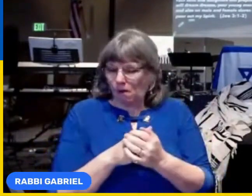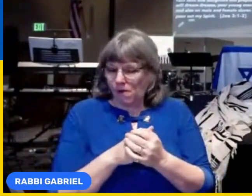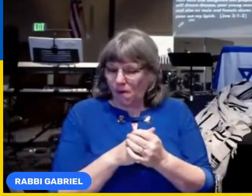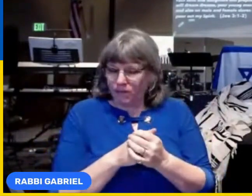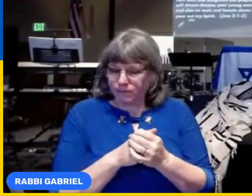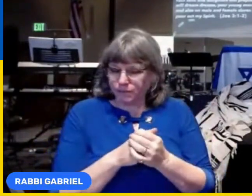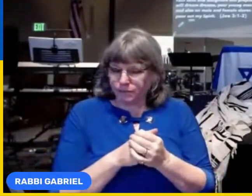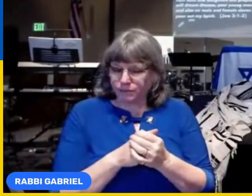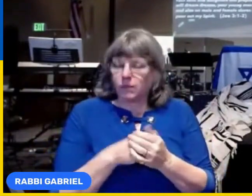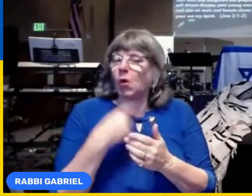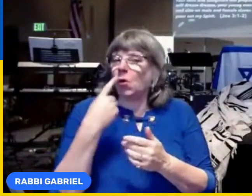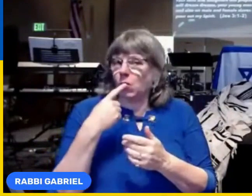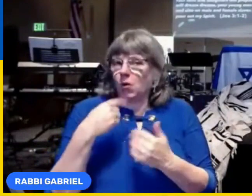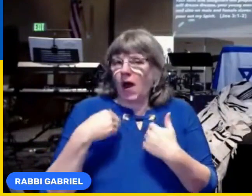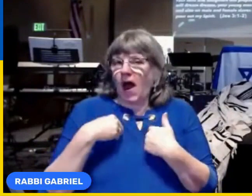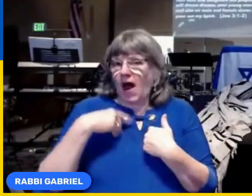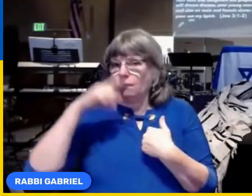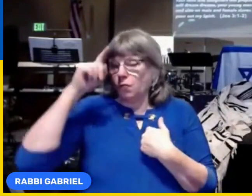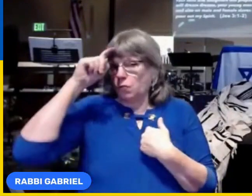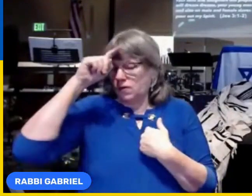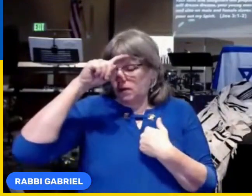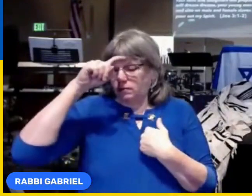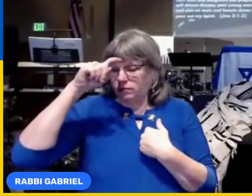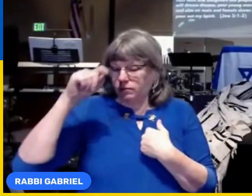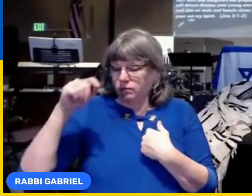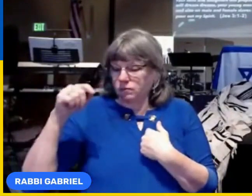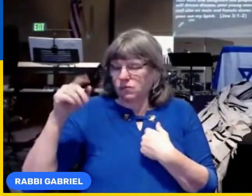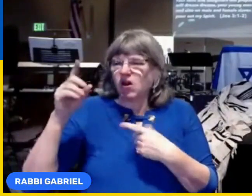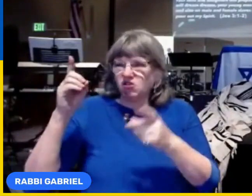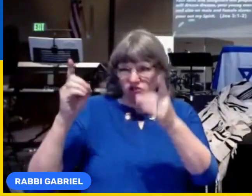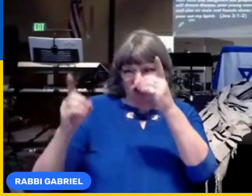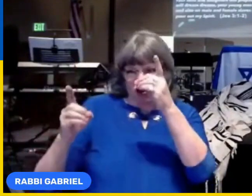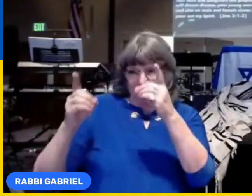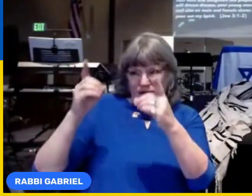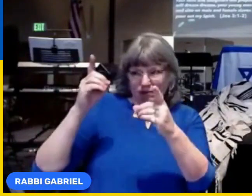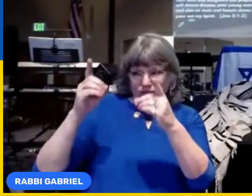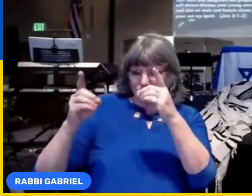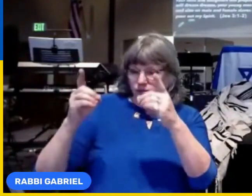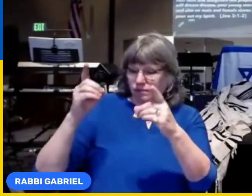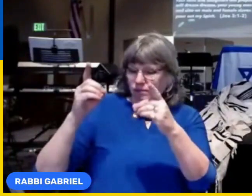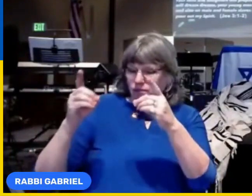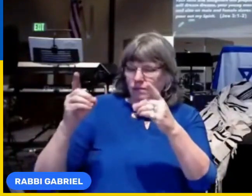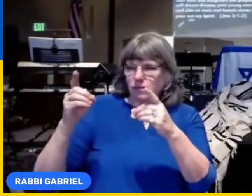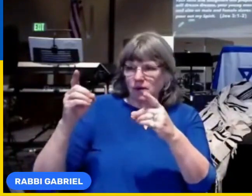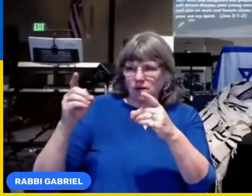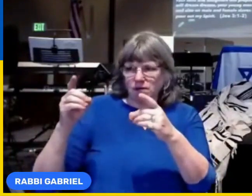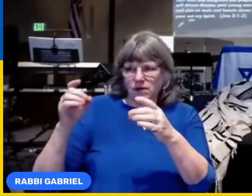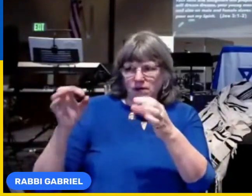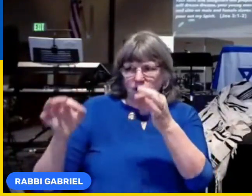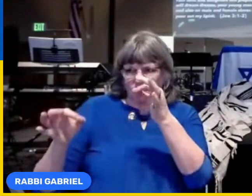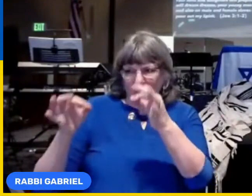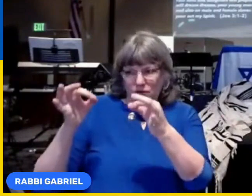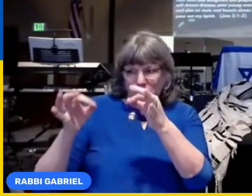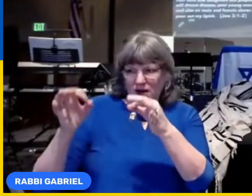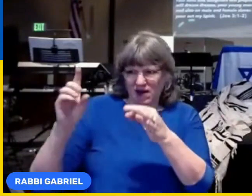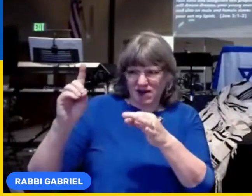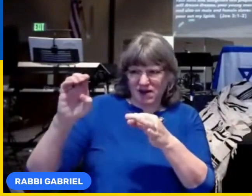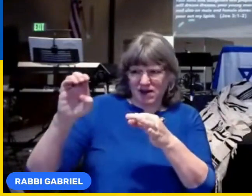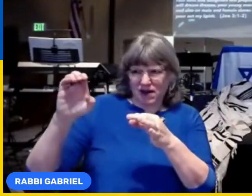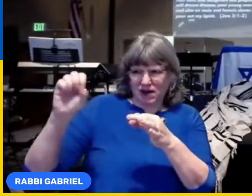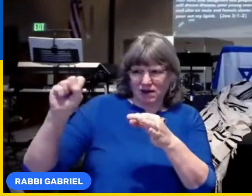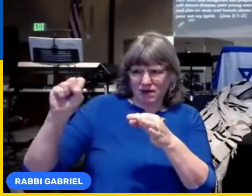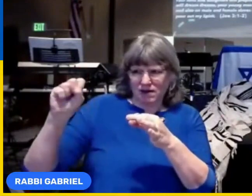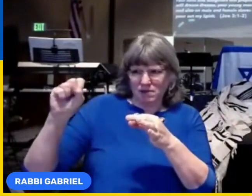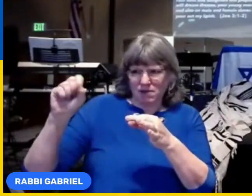the people who have discernment, knowing the right and the wrong, the clean and the unclean, pure, the impure,